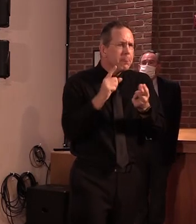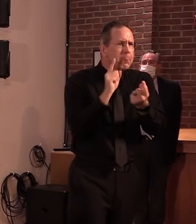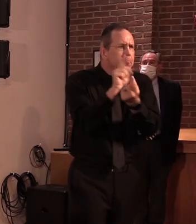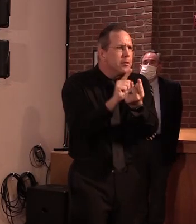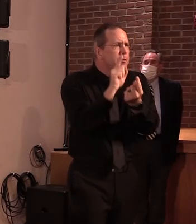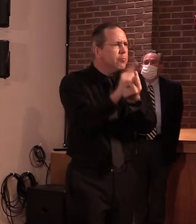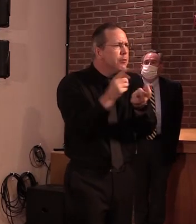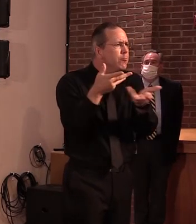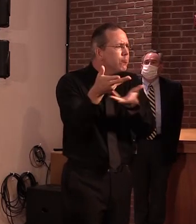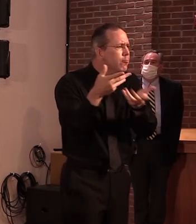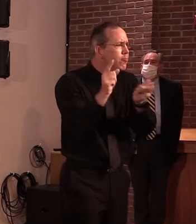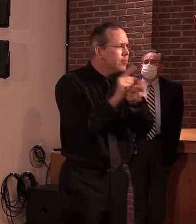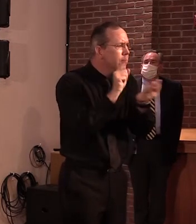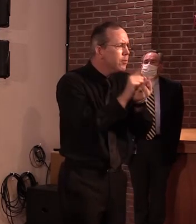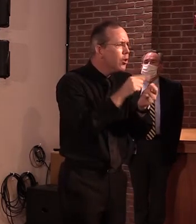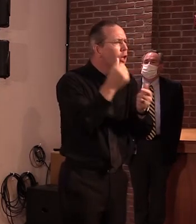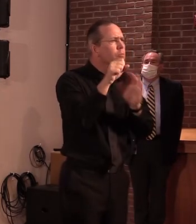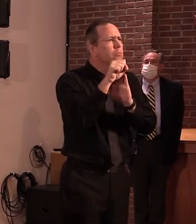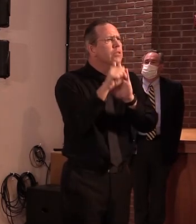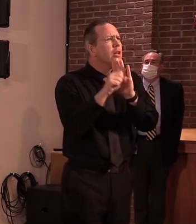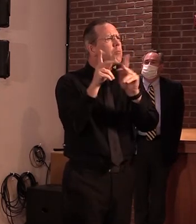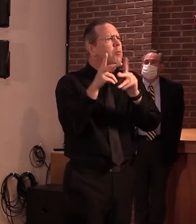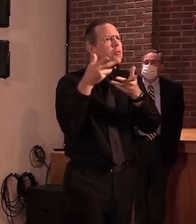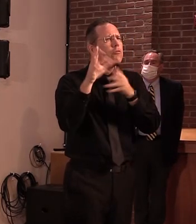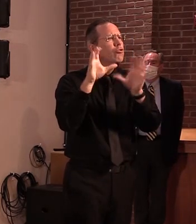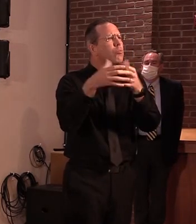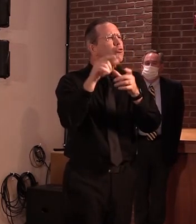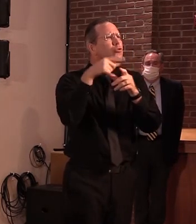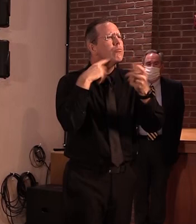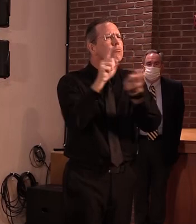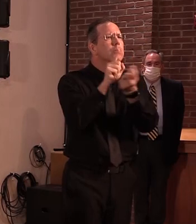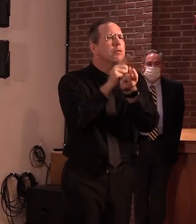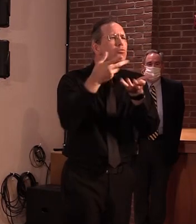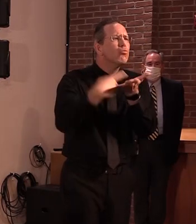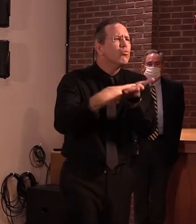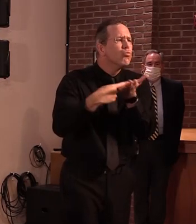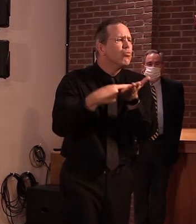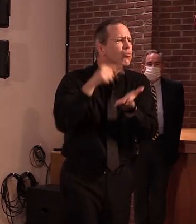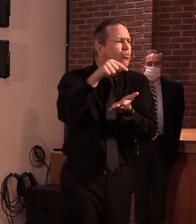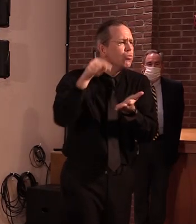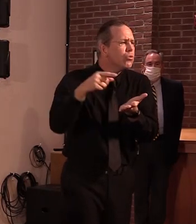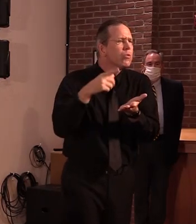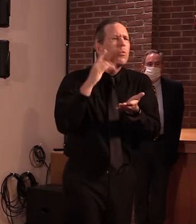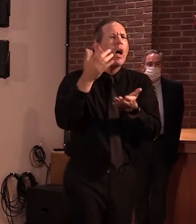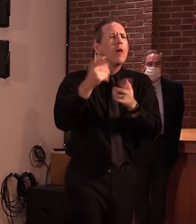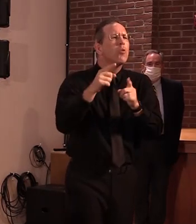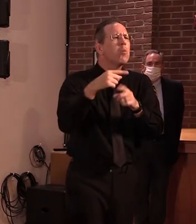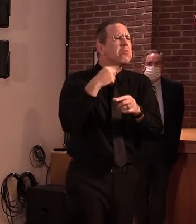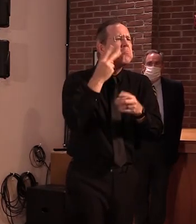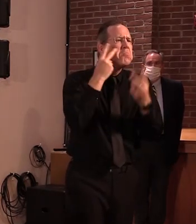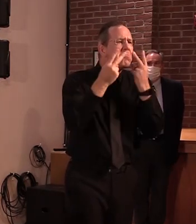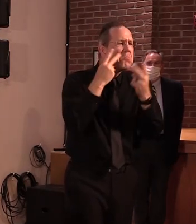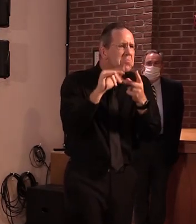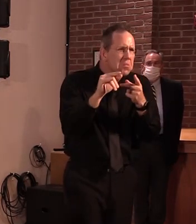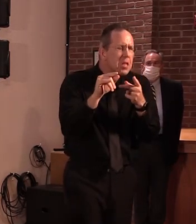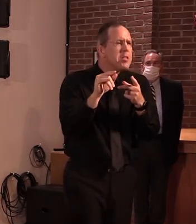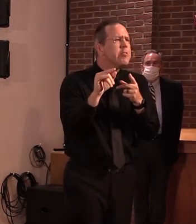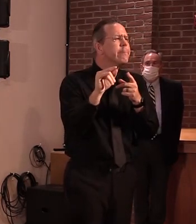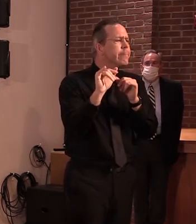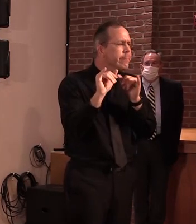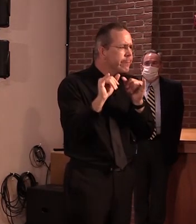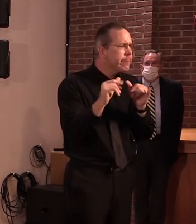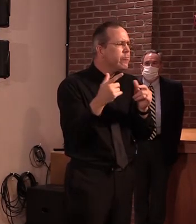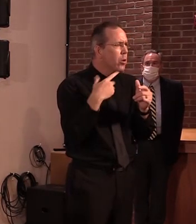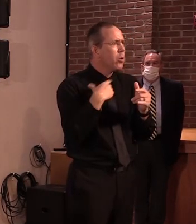those conversations have only reinforced my belief that the work that's being done in our state by our